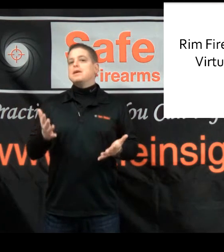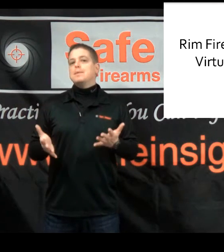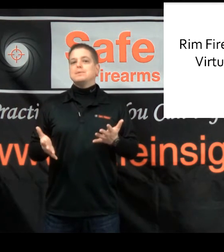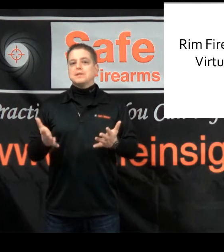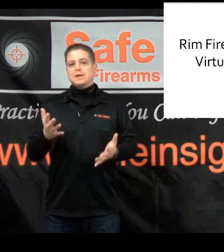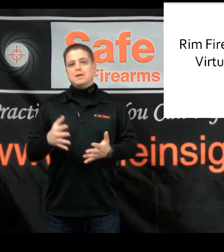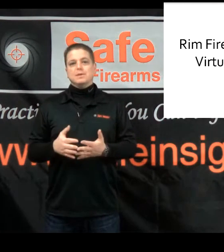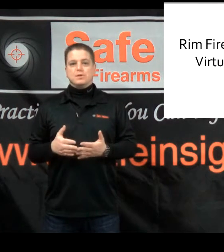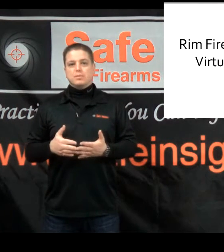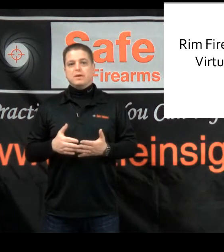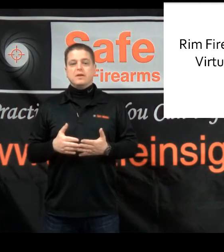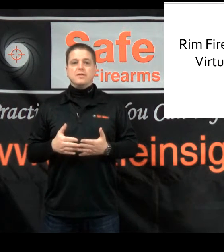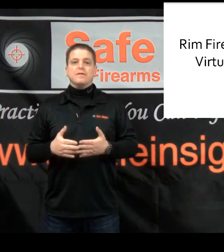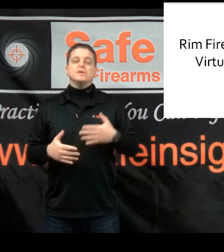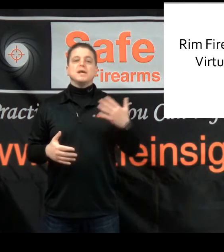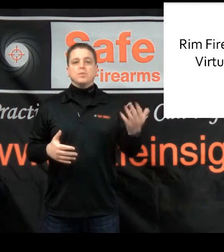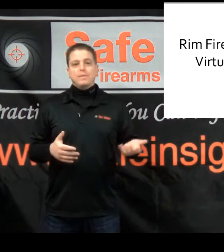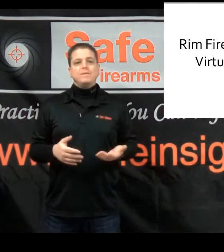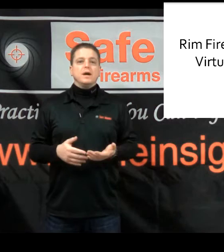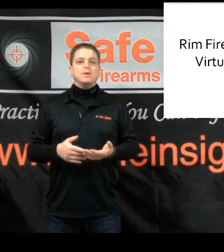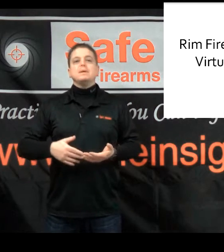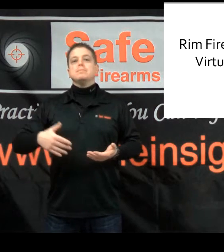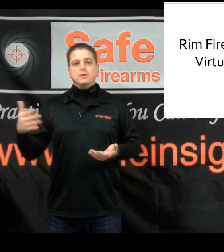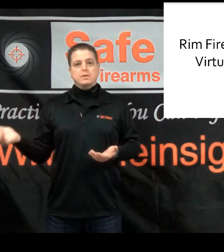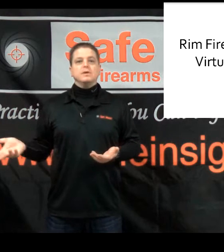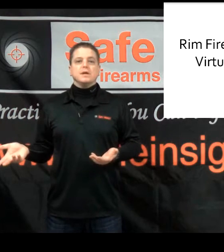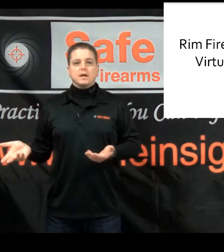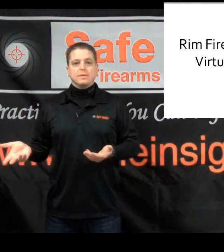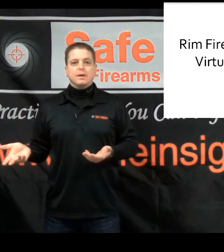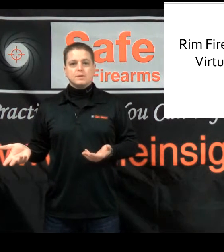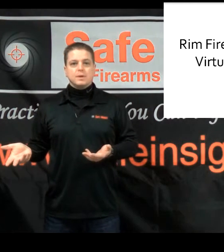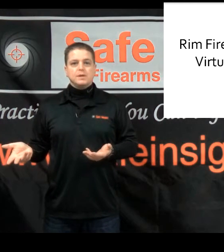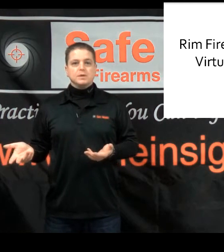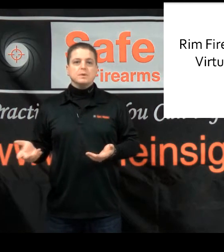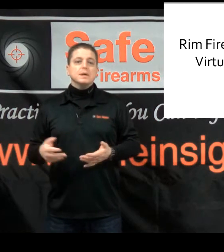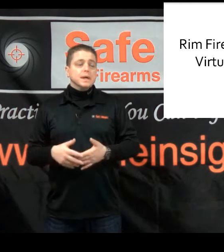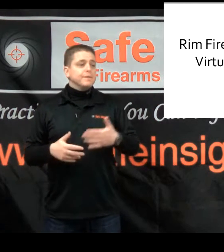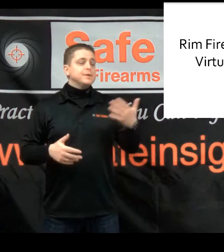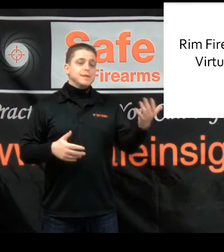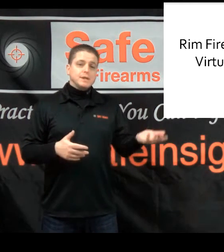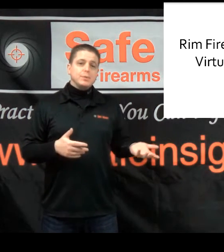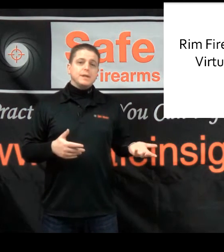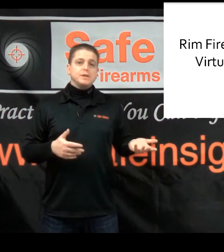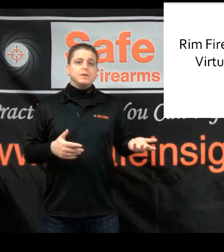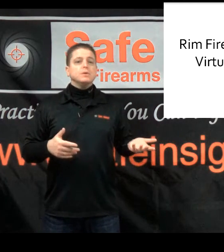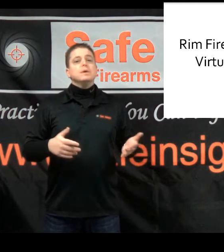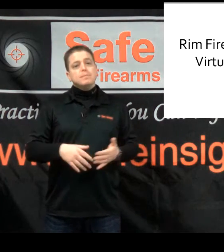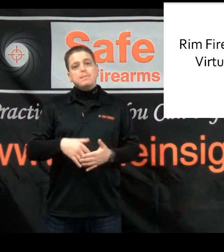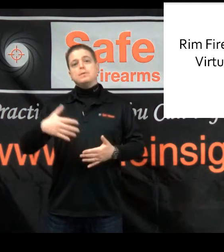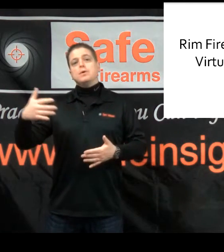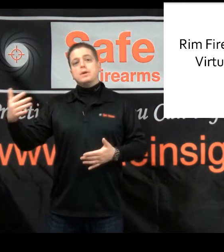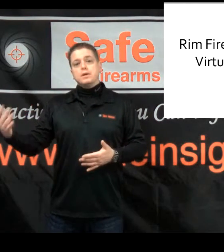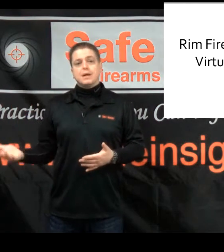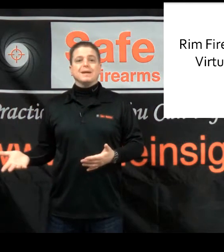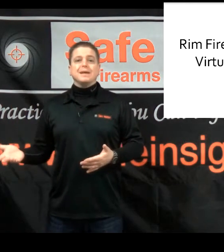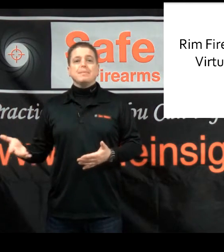become synonymous with one another. If you say rimfire, people know that you're talking about a .22. If you say .22, people know that you're talking about